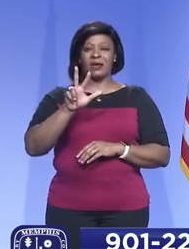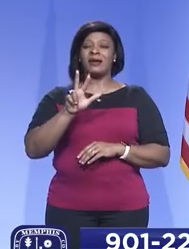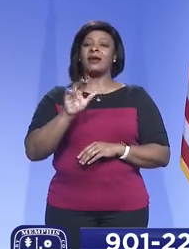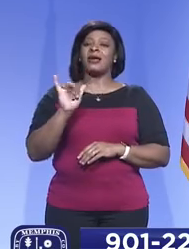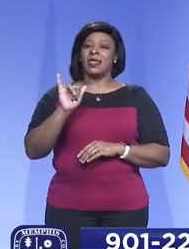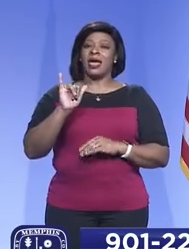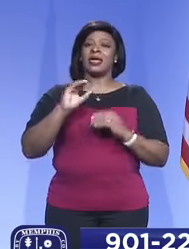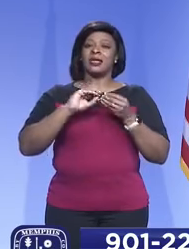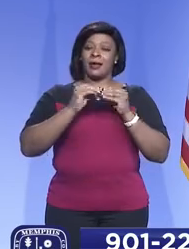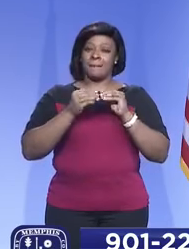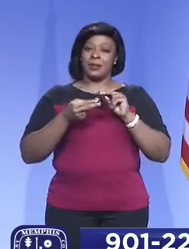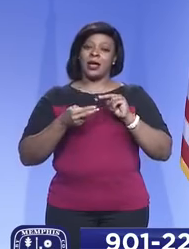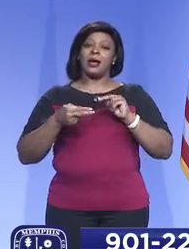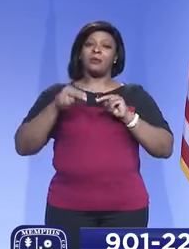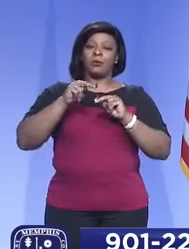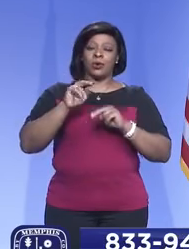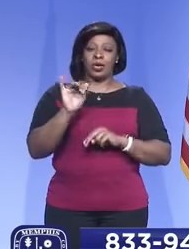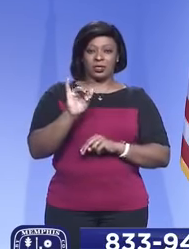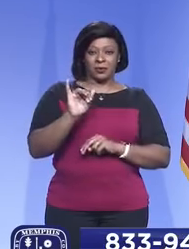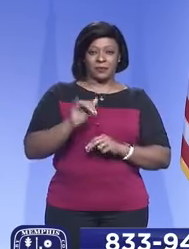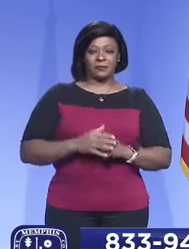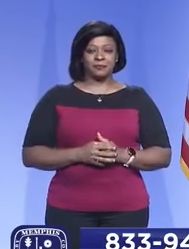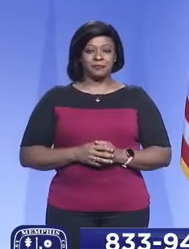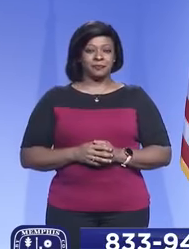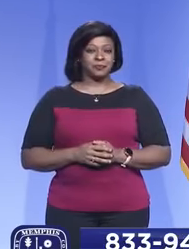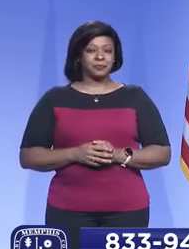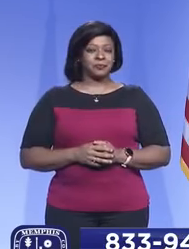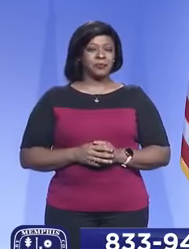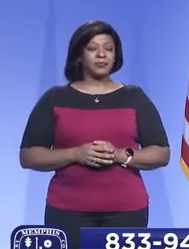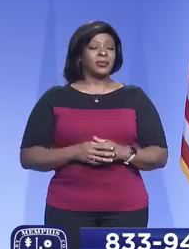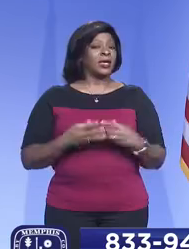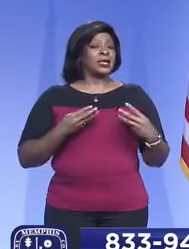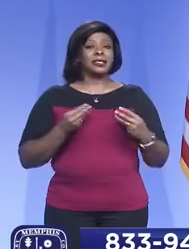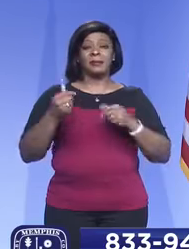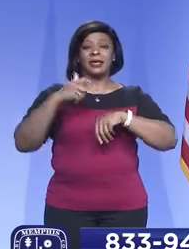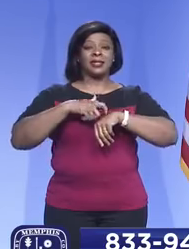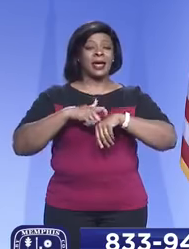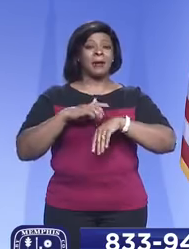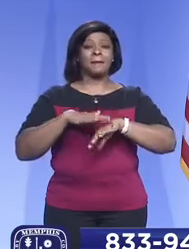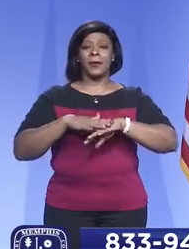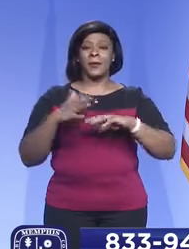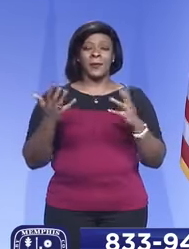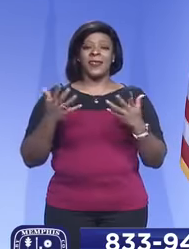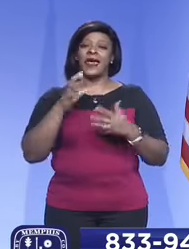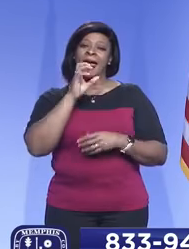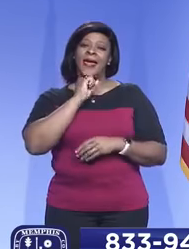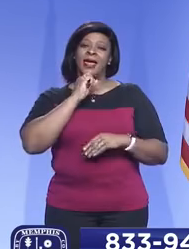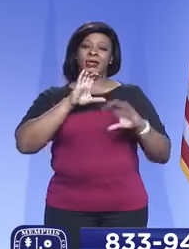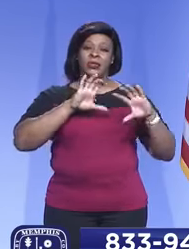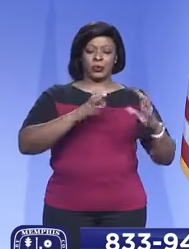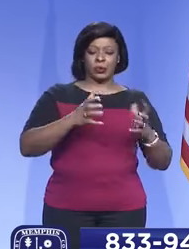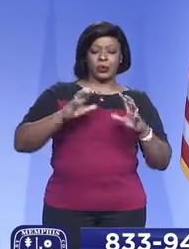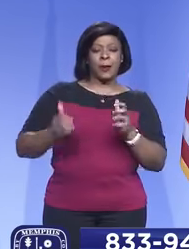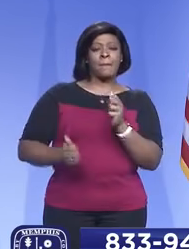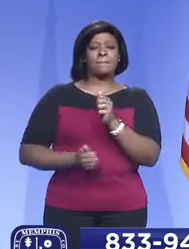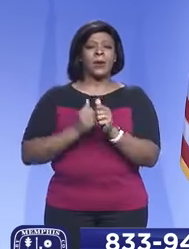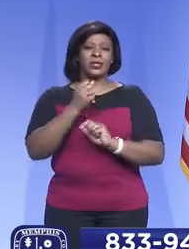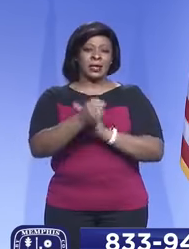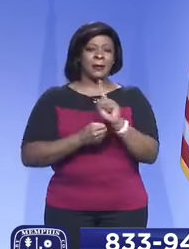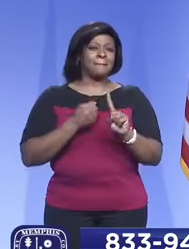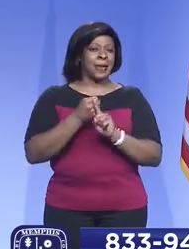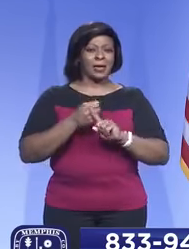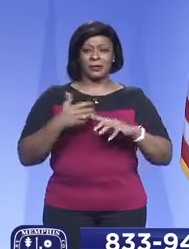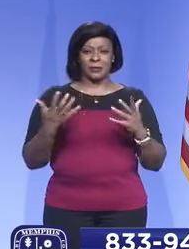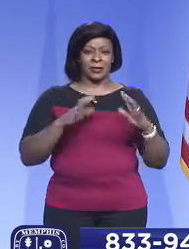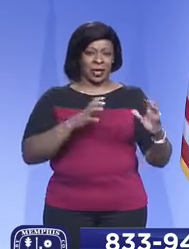also trending upward. But what I wanted to spend a few minutes on was the age group that's mostly impacted.